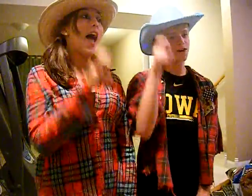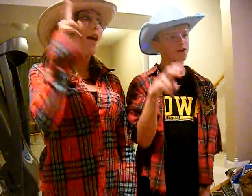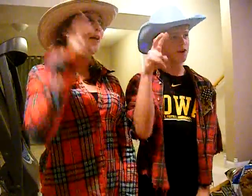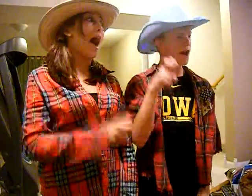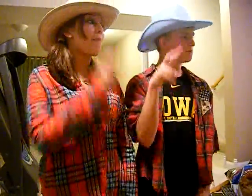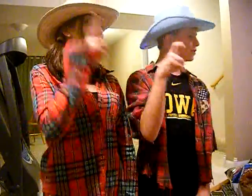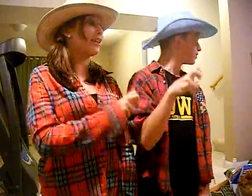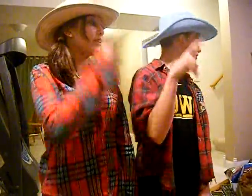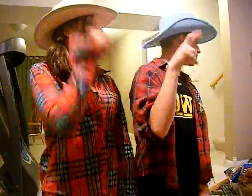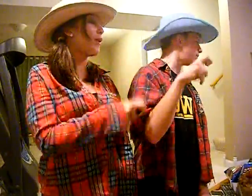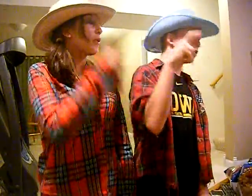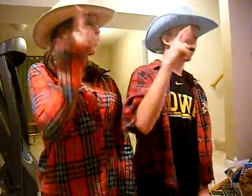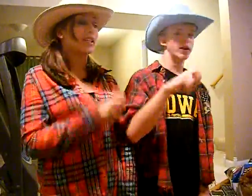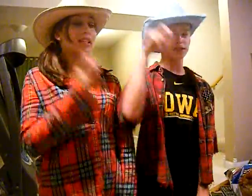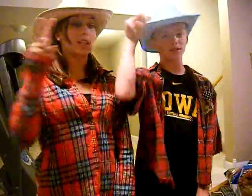Ali through